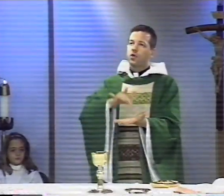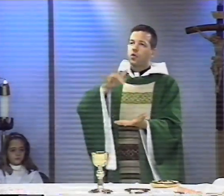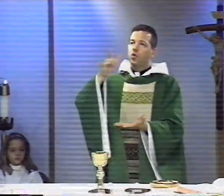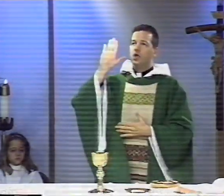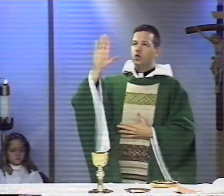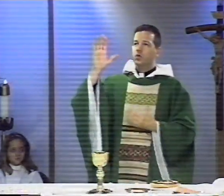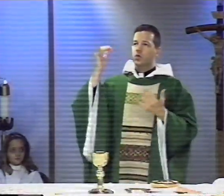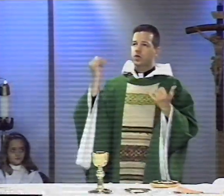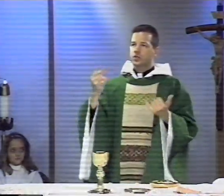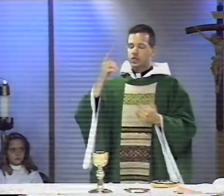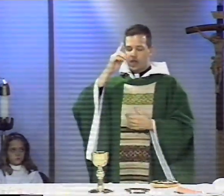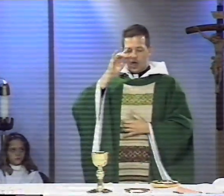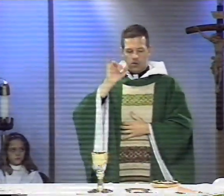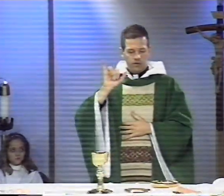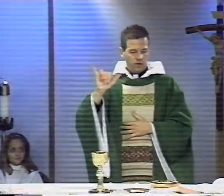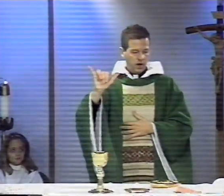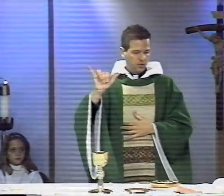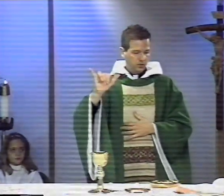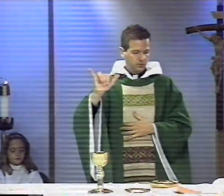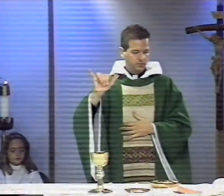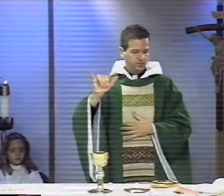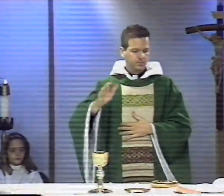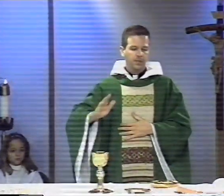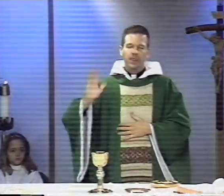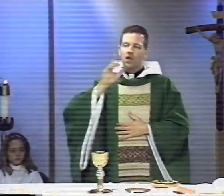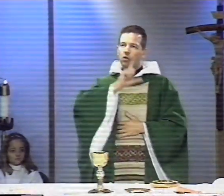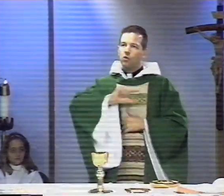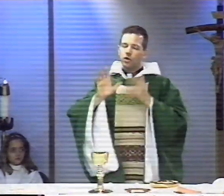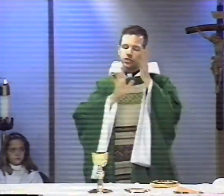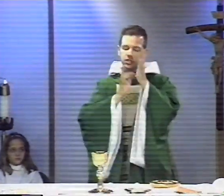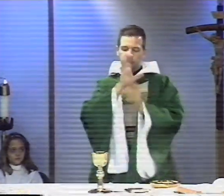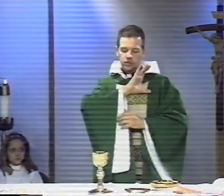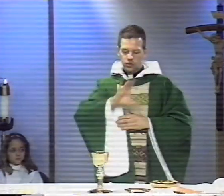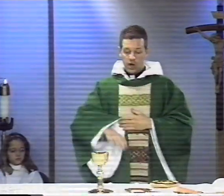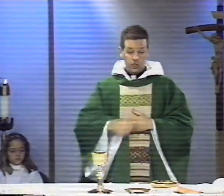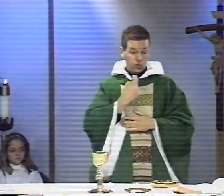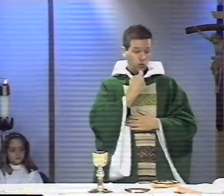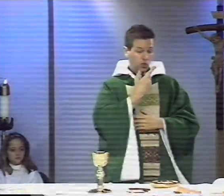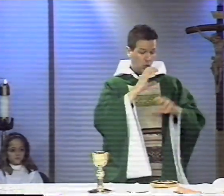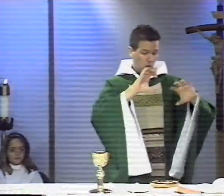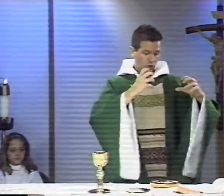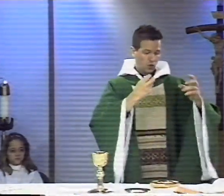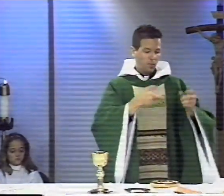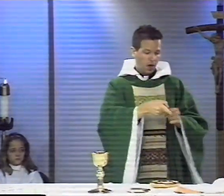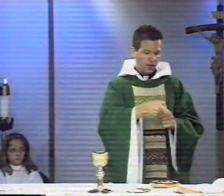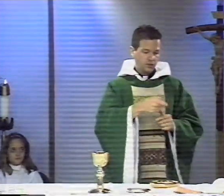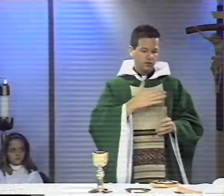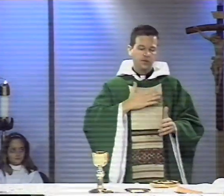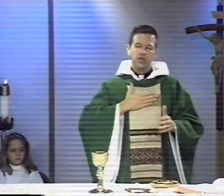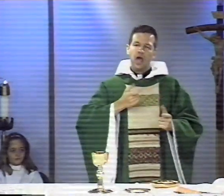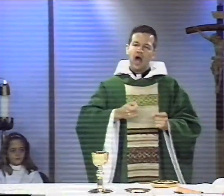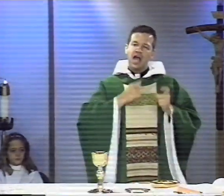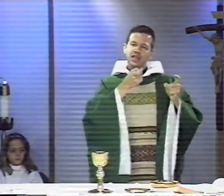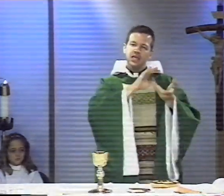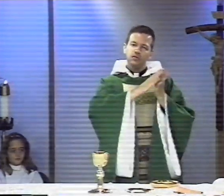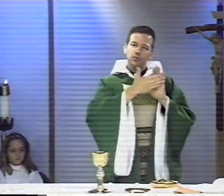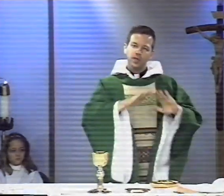glory are yours, now and forever. Lord Jesus Christ, you told your apostles, I leave you